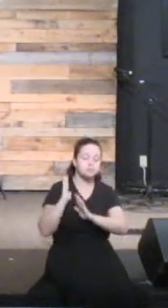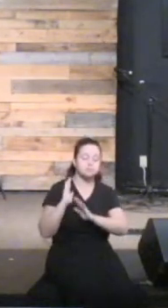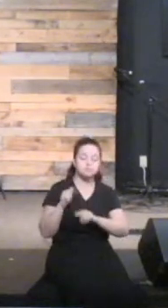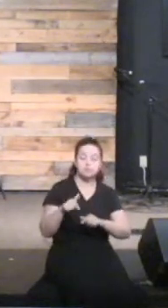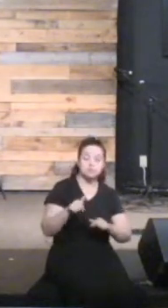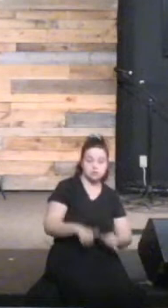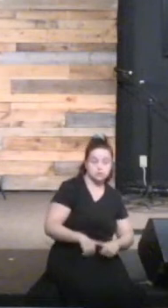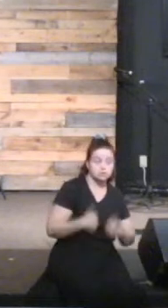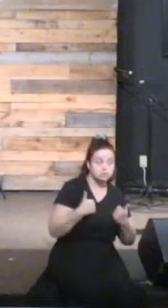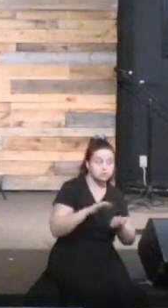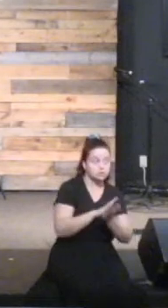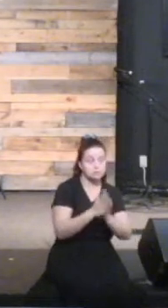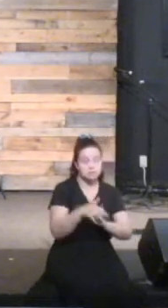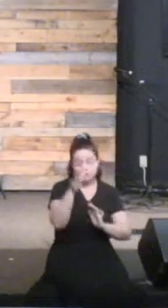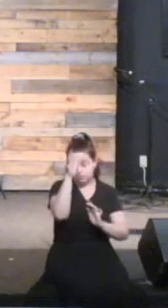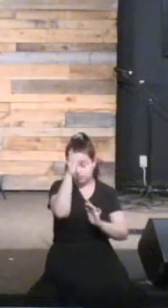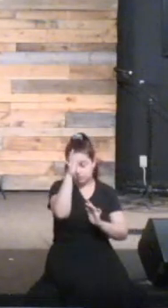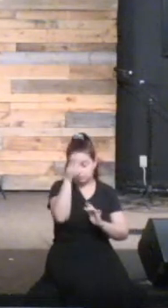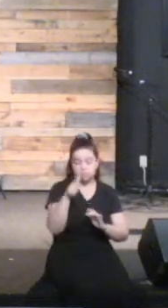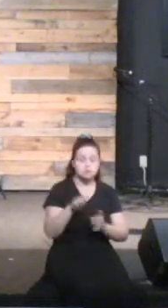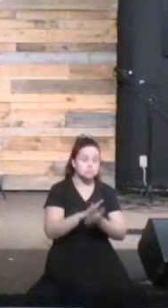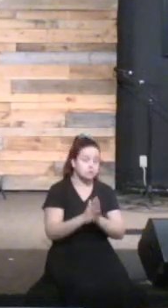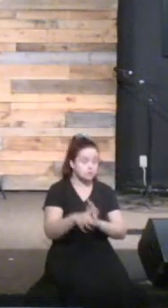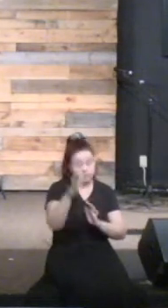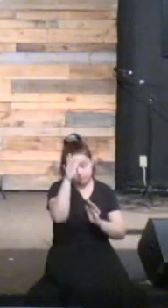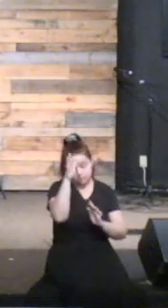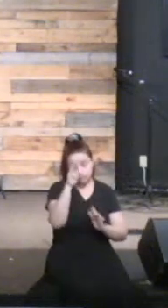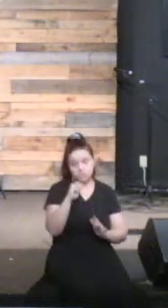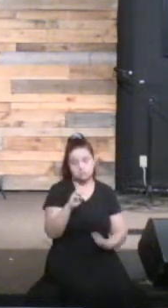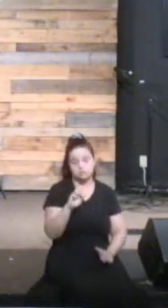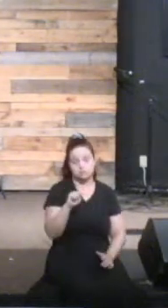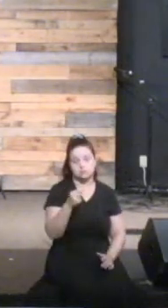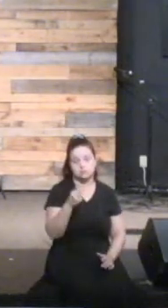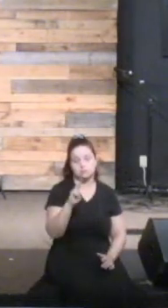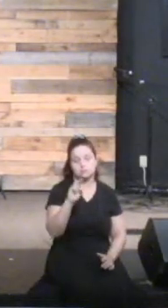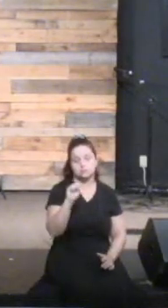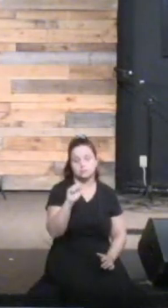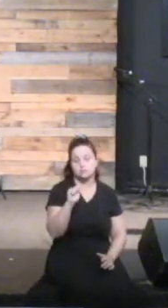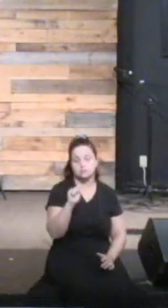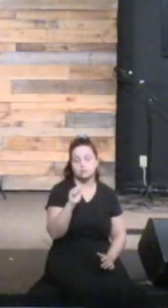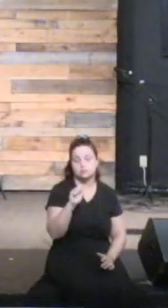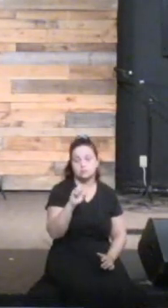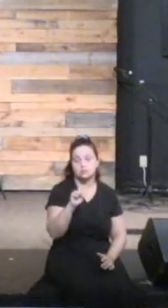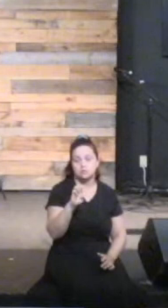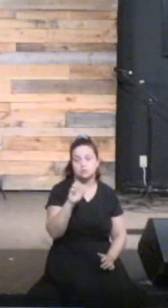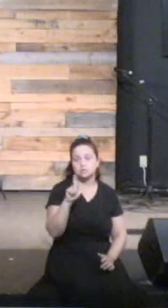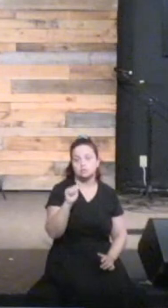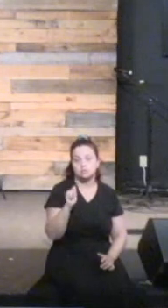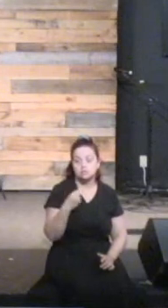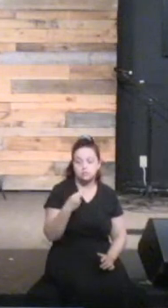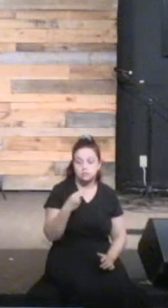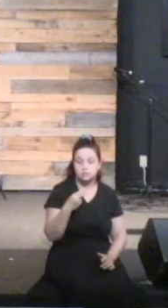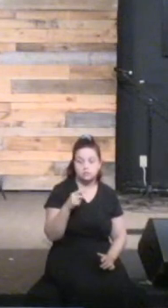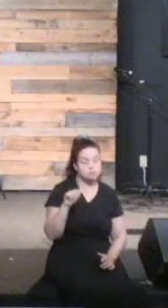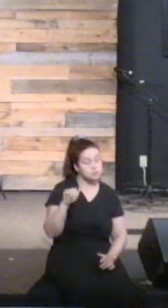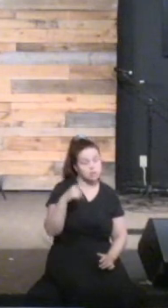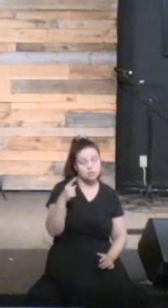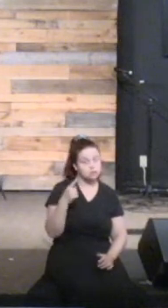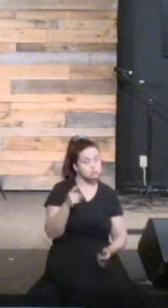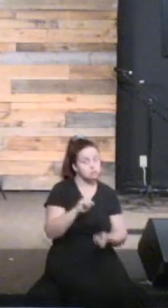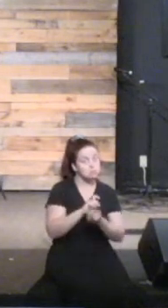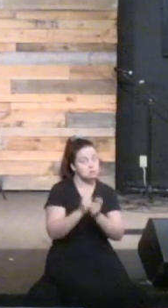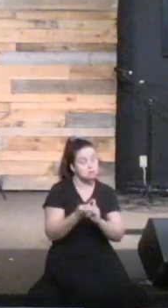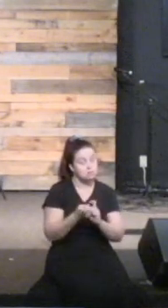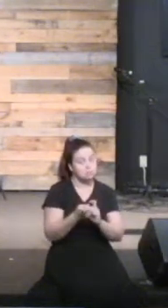became the father he became the father of Methuselah which that alone might cause you to have to change some priorities